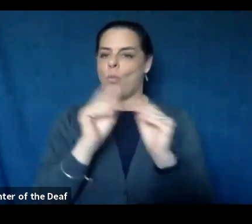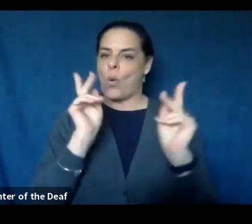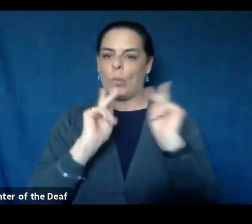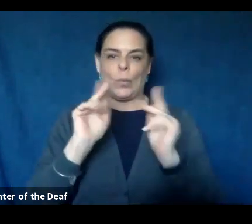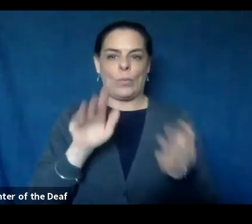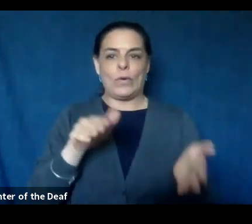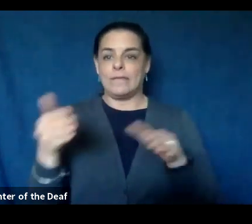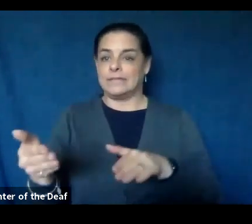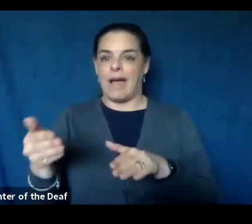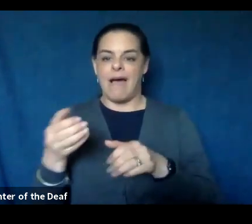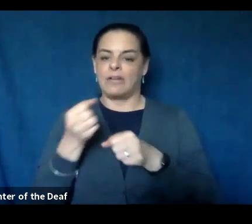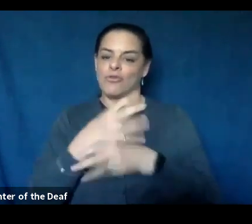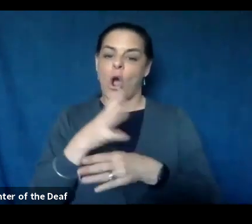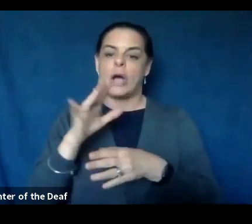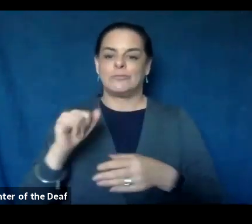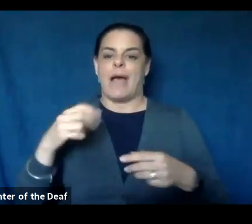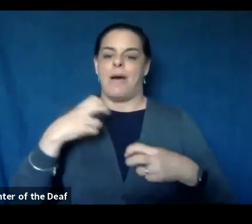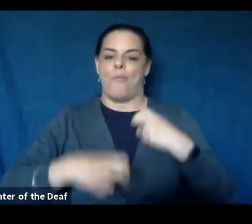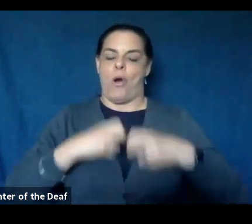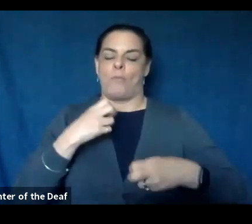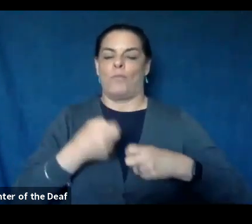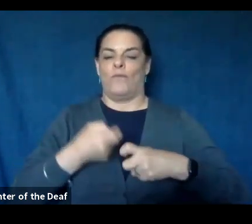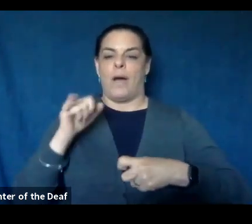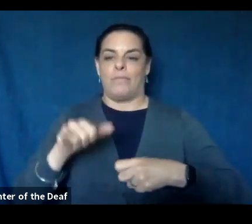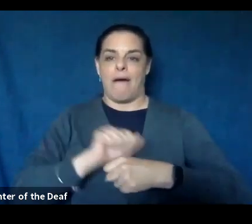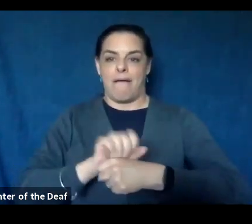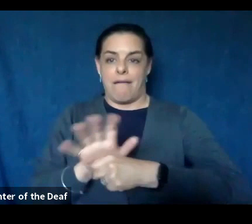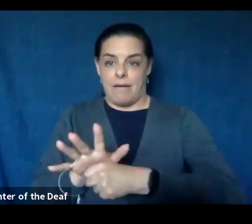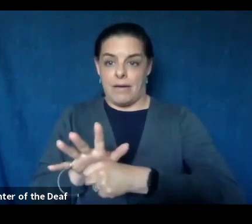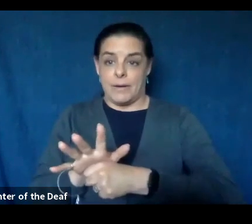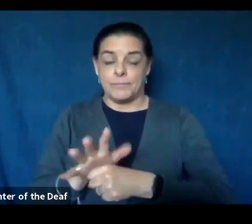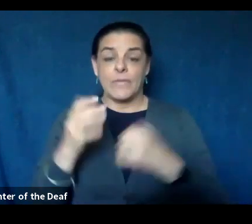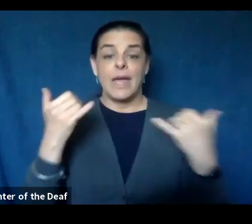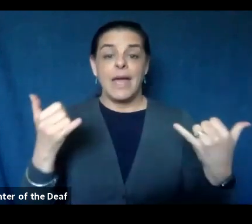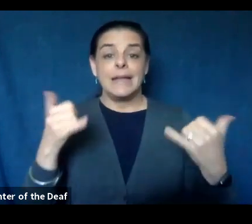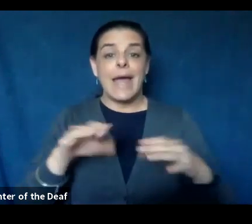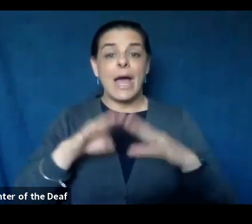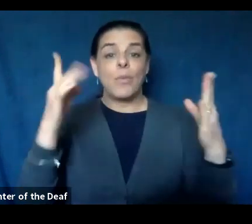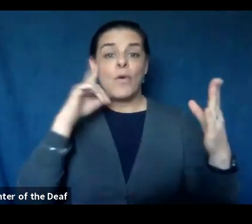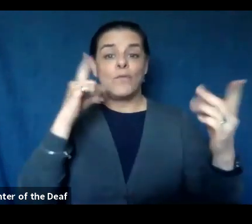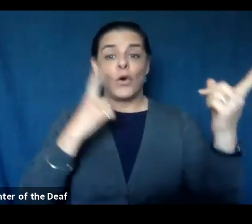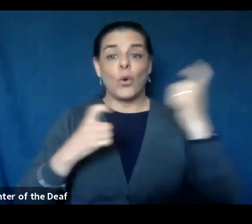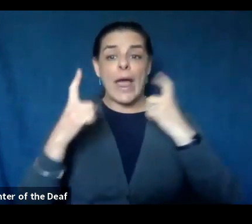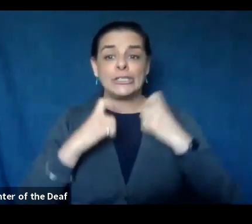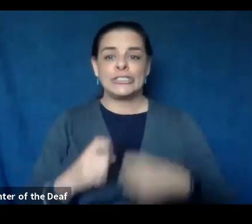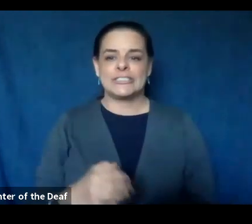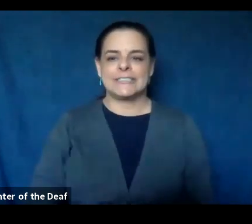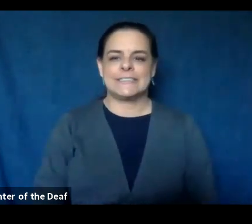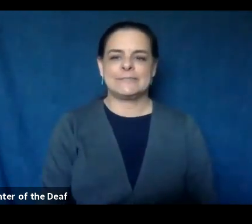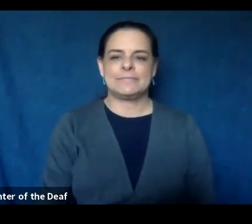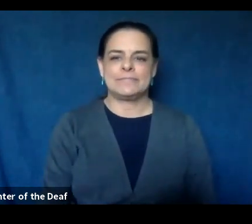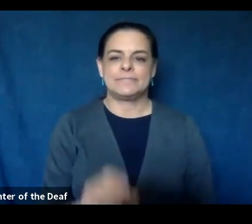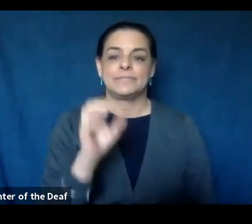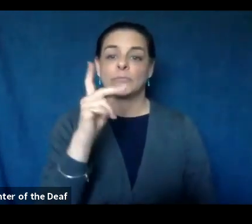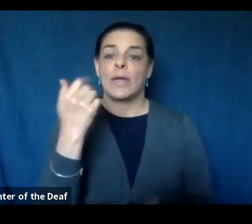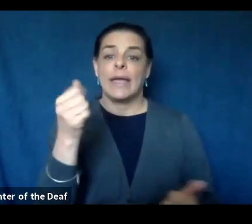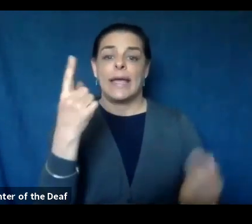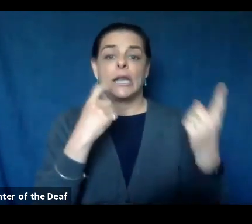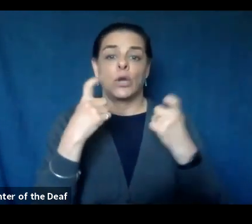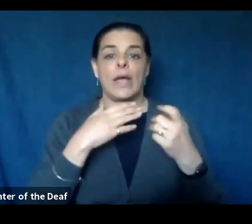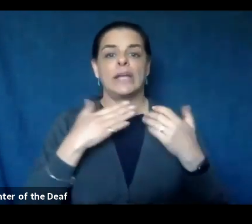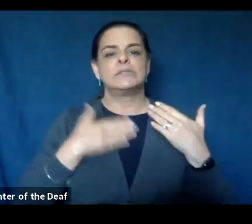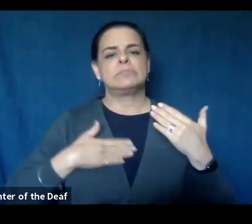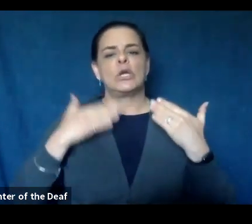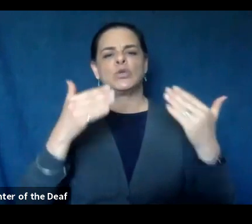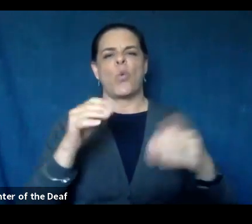died due to complications from COVID-19. And with that, we'll open it up for questions. All right, if you have any questions, please go ahead and